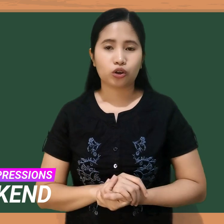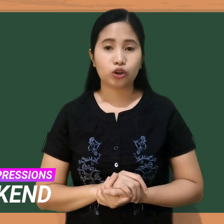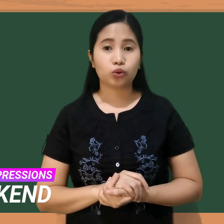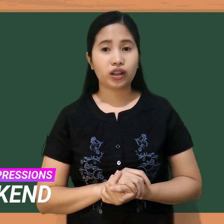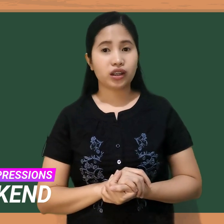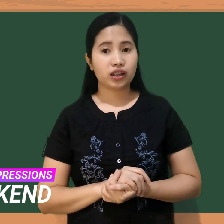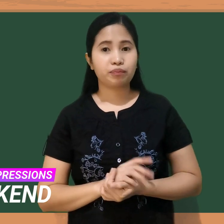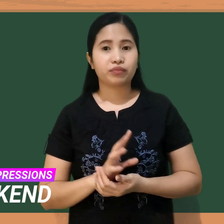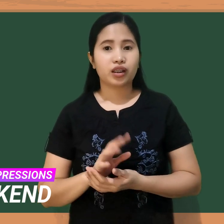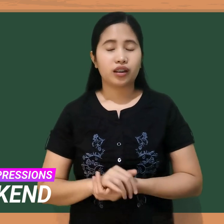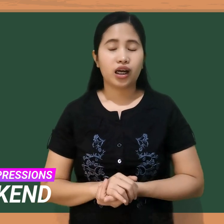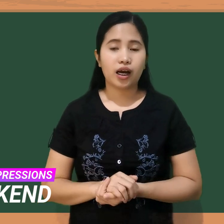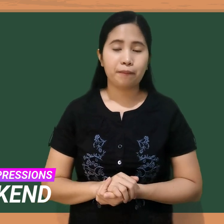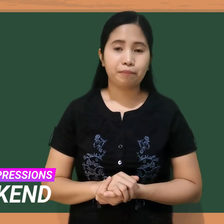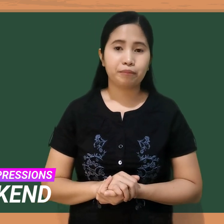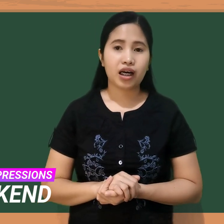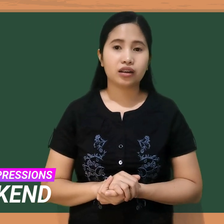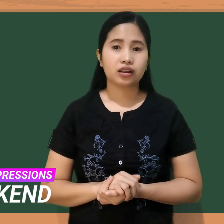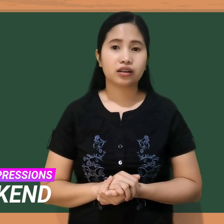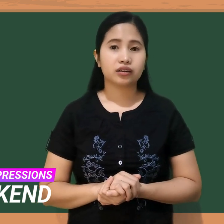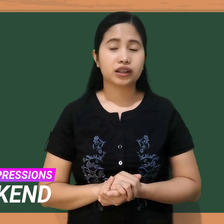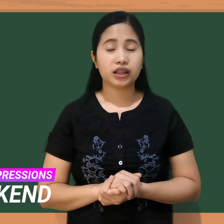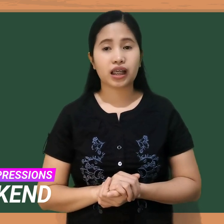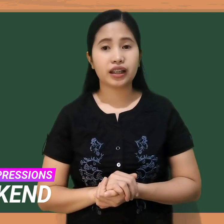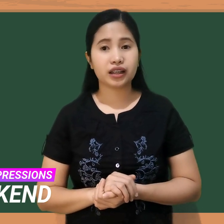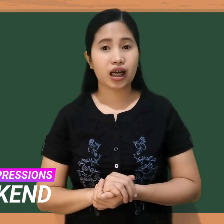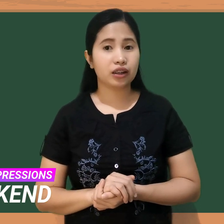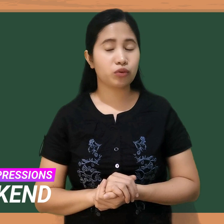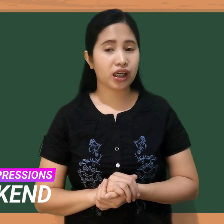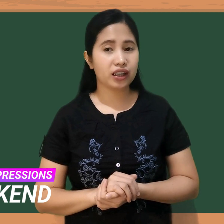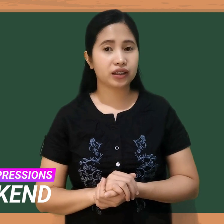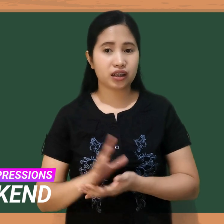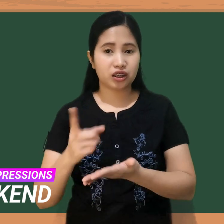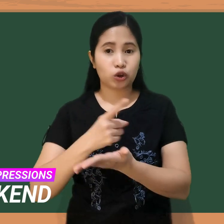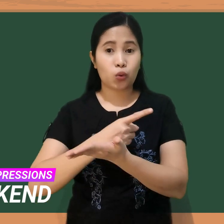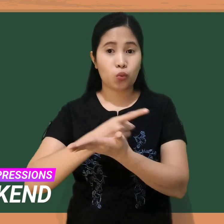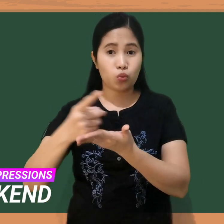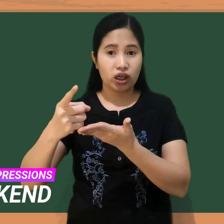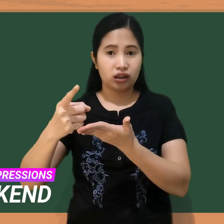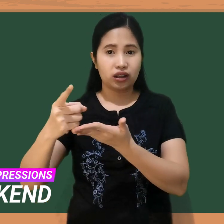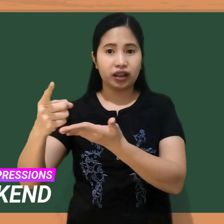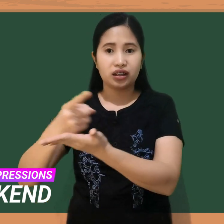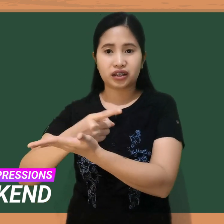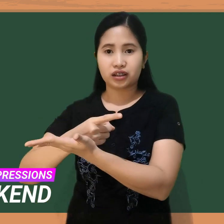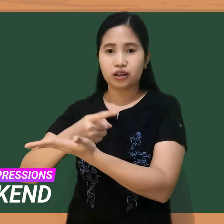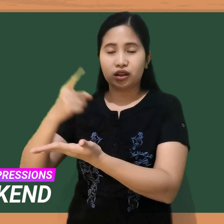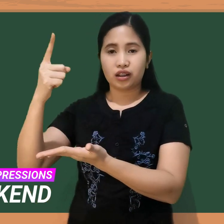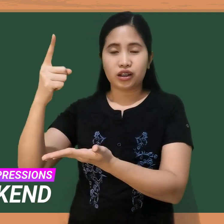So, usually, ang sinisign ng weekends is week like this.